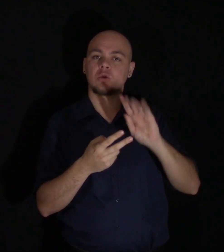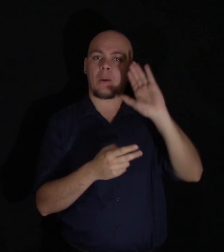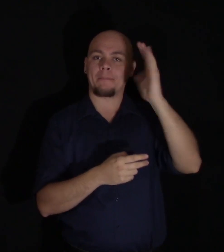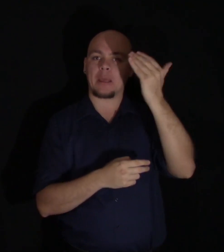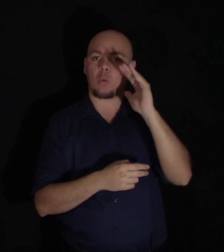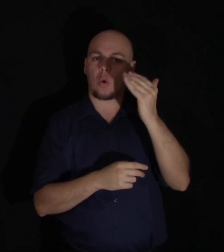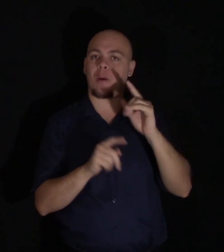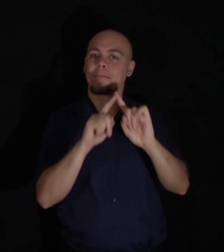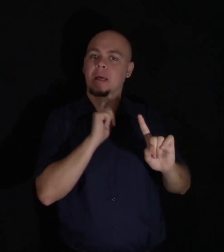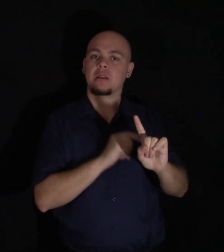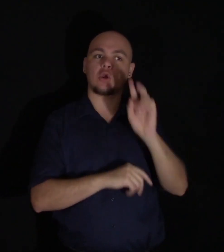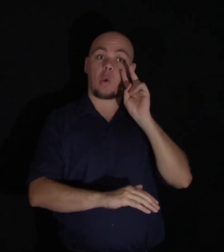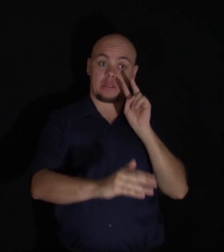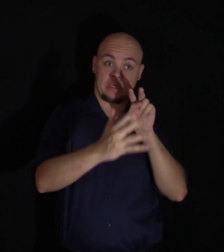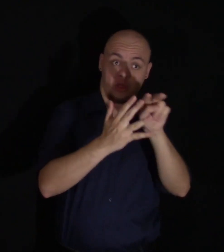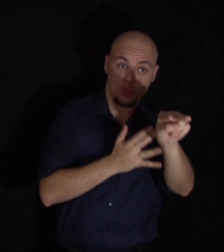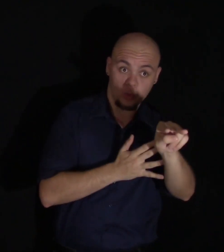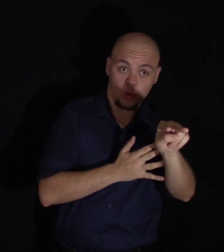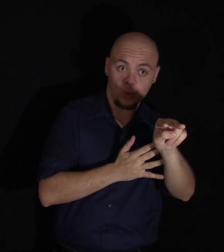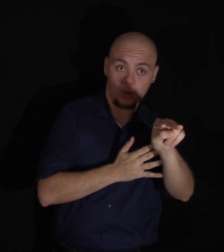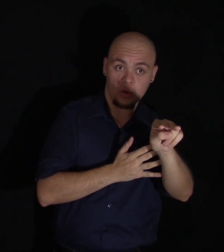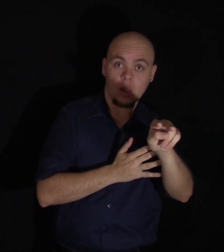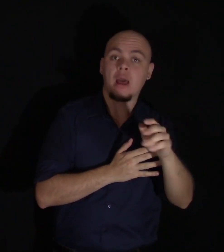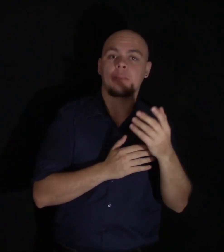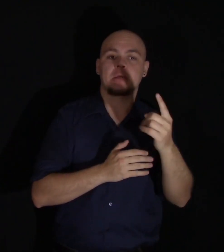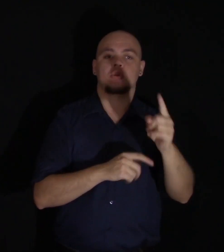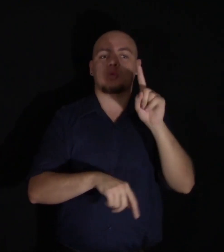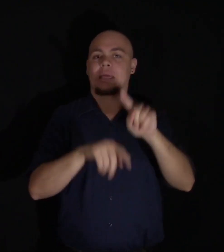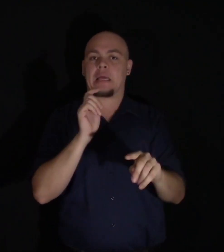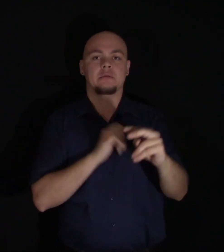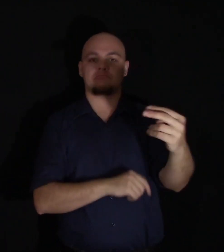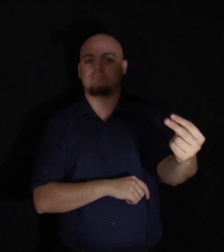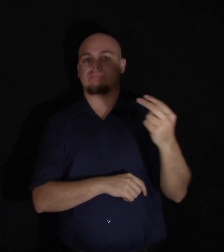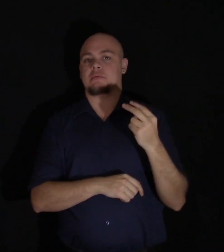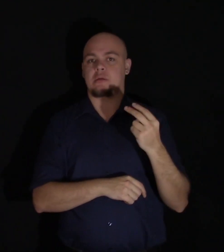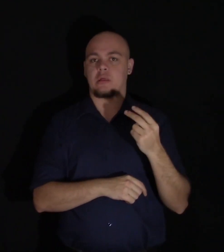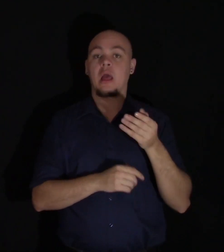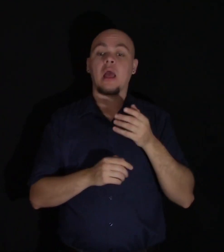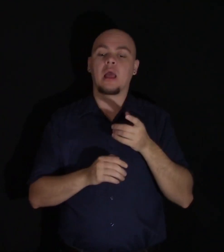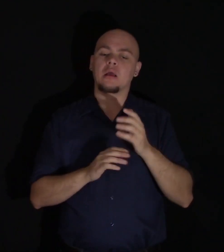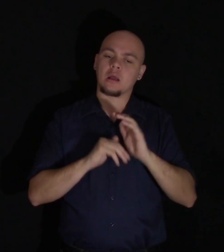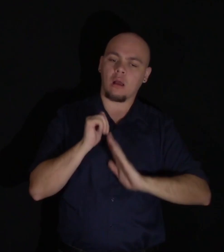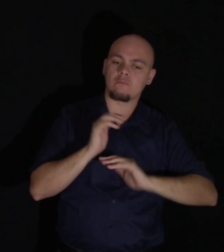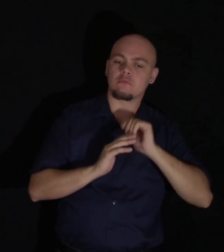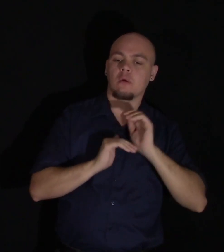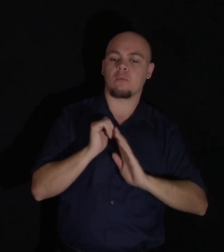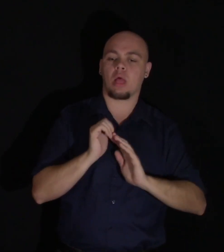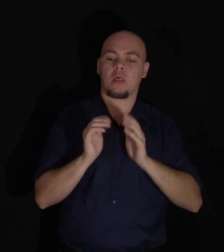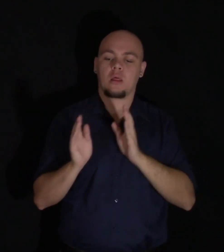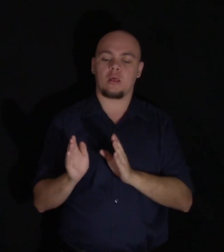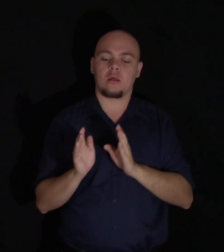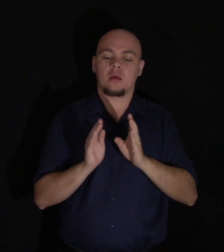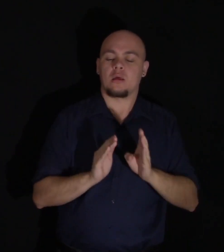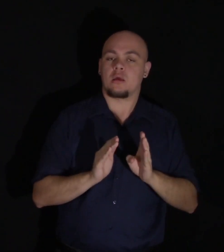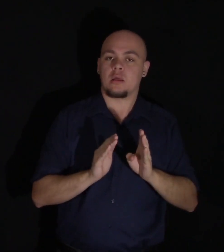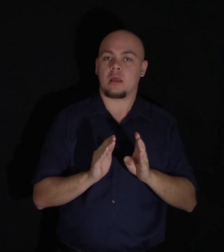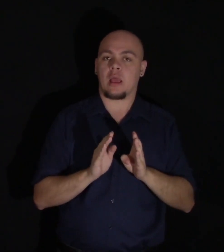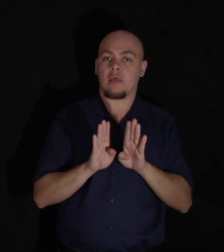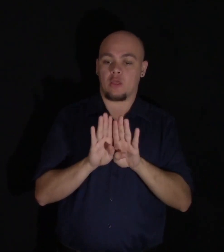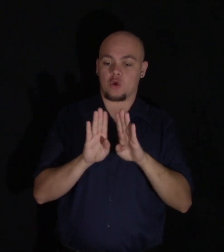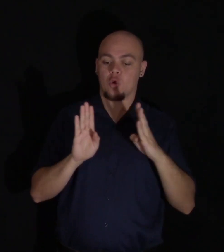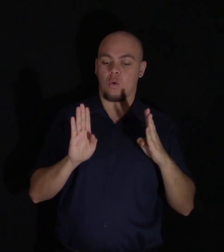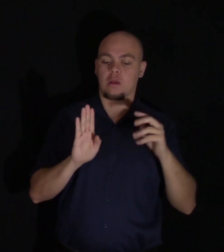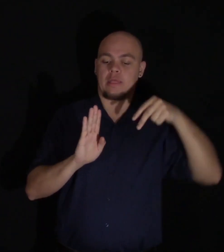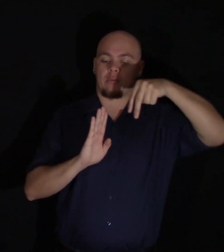was, and he'd get them comfortable with that. And then through a series of steps, he'd move them, and they'd be standing in the doorway with the